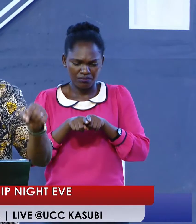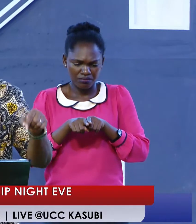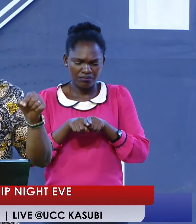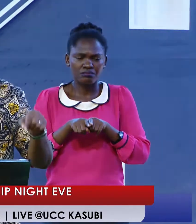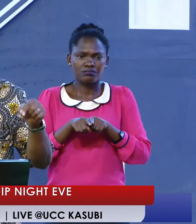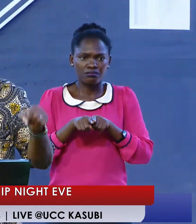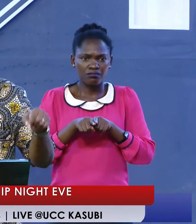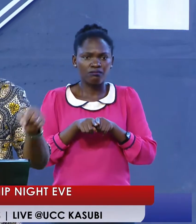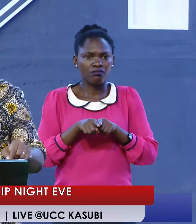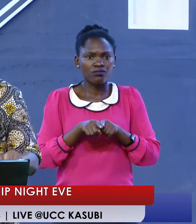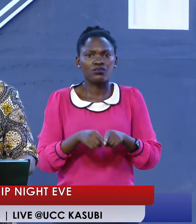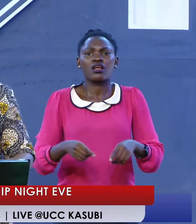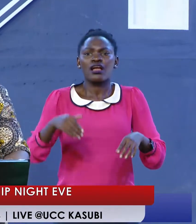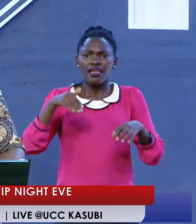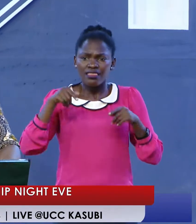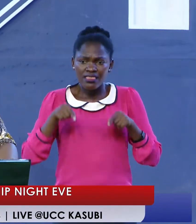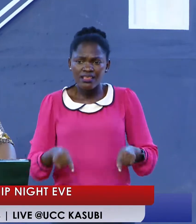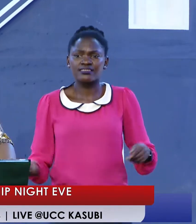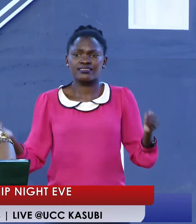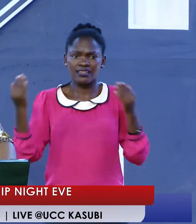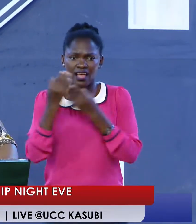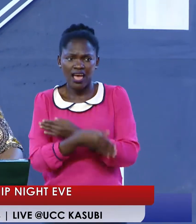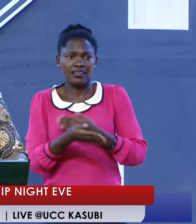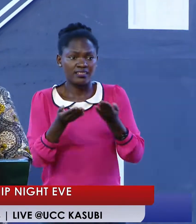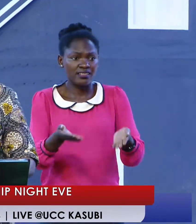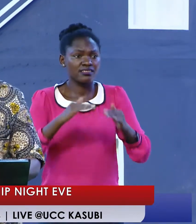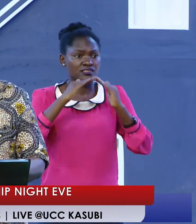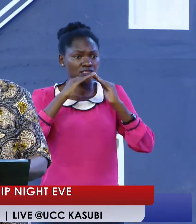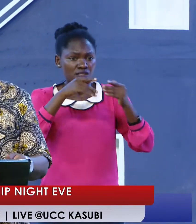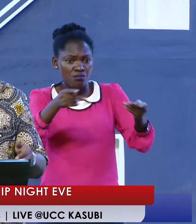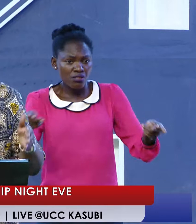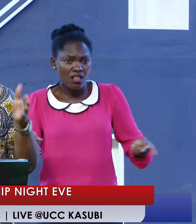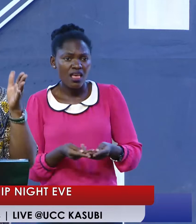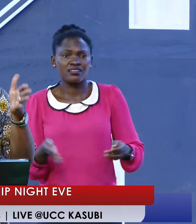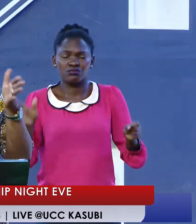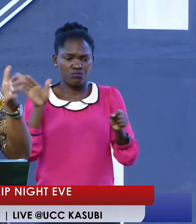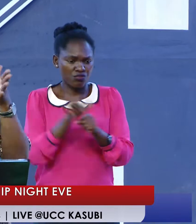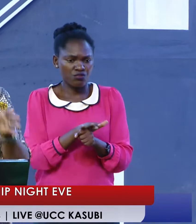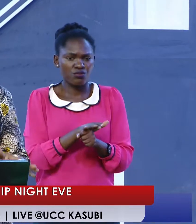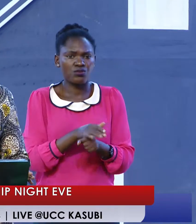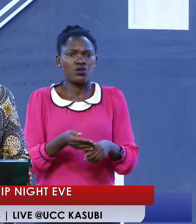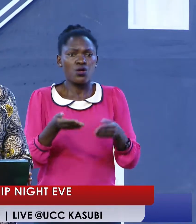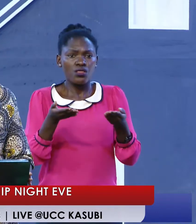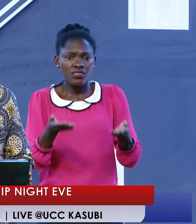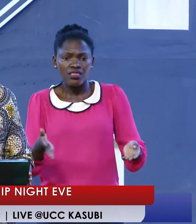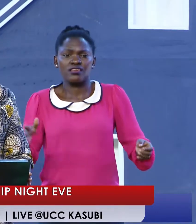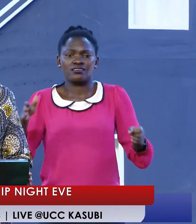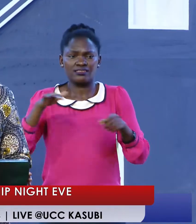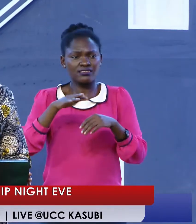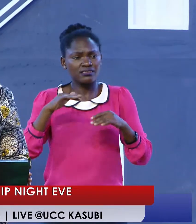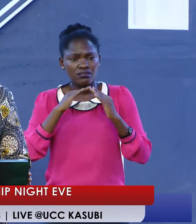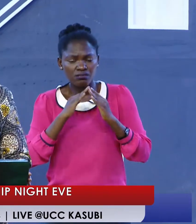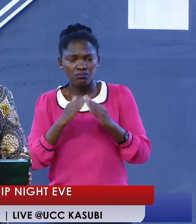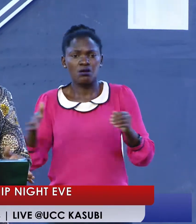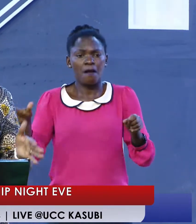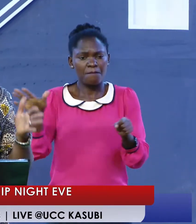from prophecy. This auditorium will be filled with online the clouds. The online will be filled